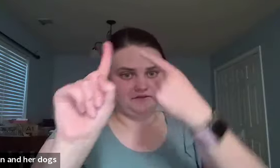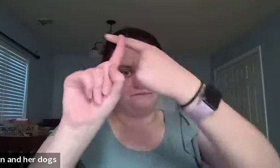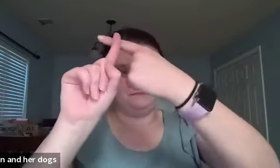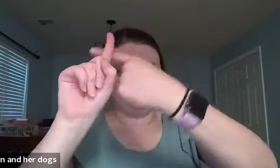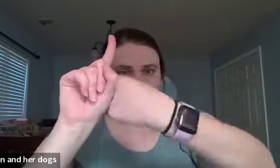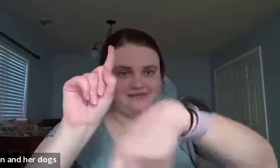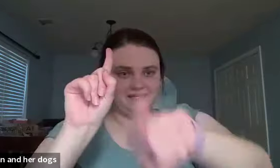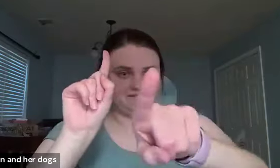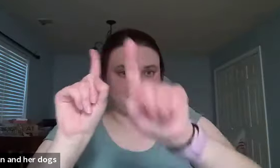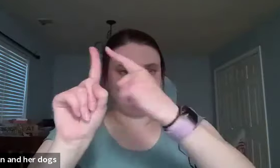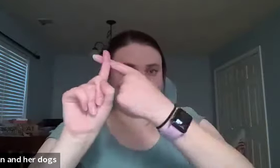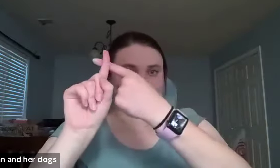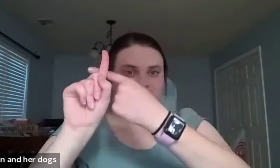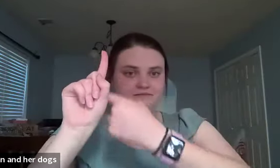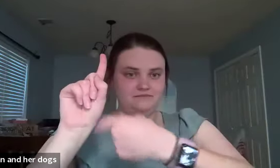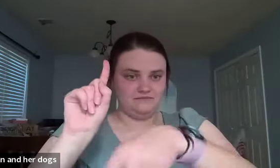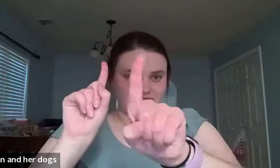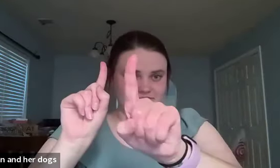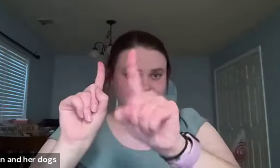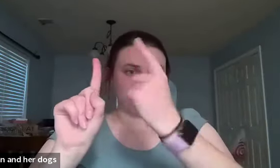month, next month, next month.